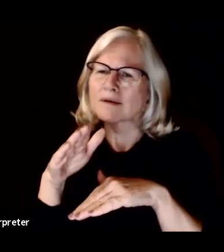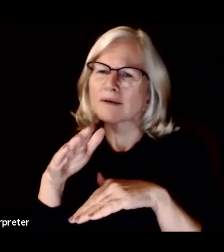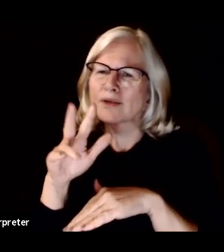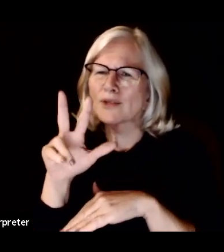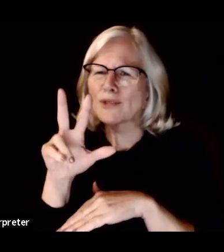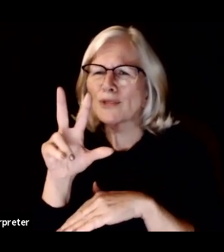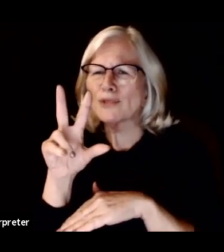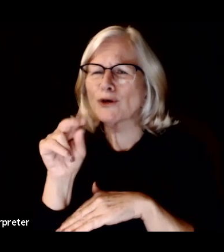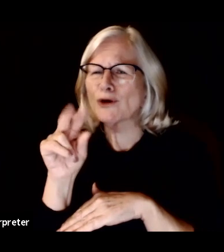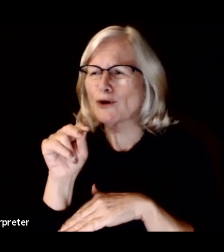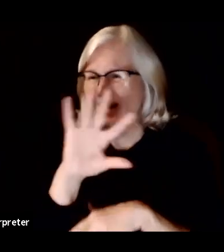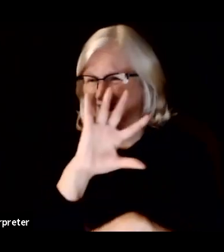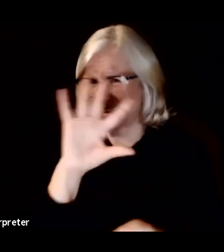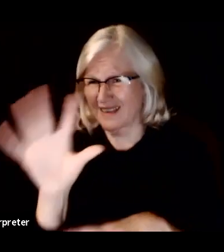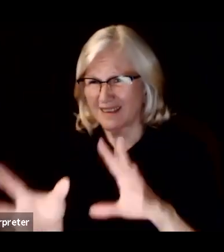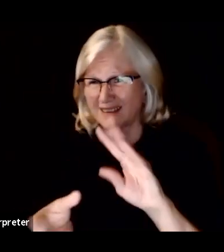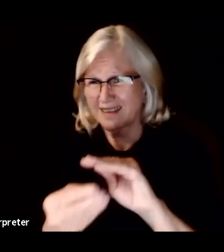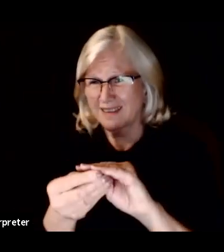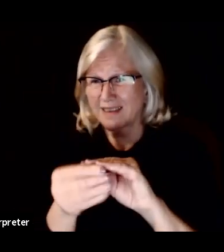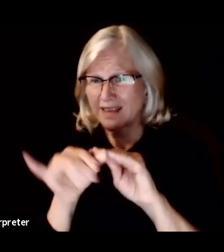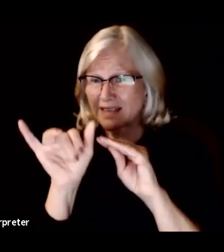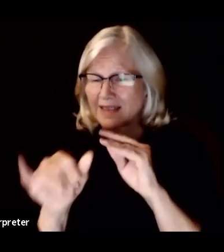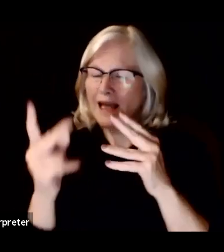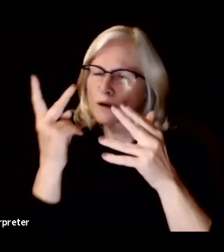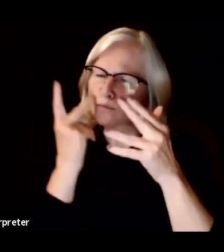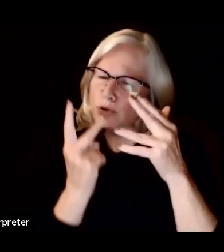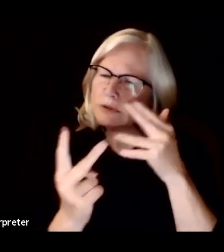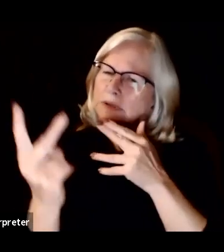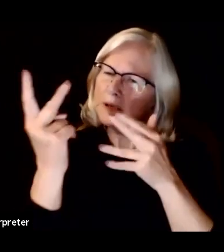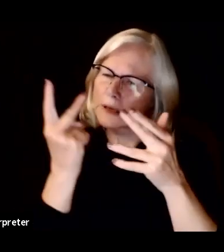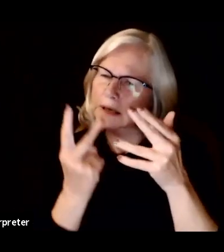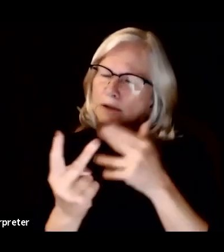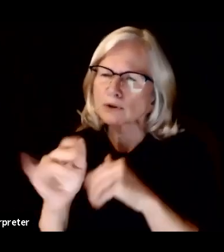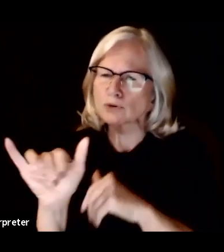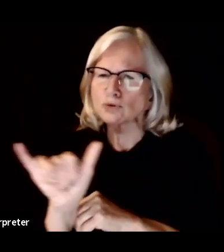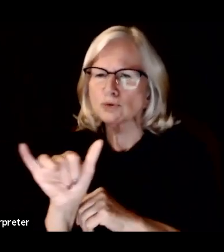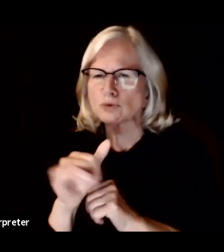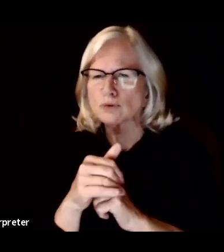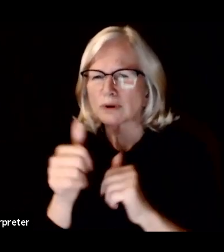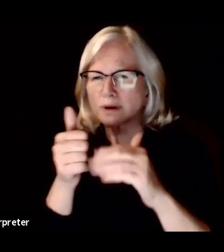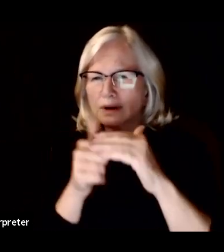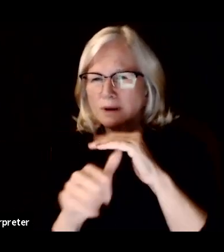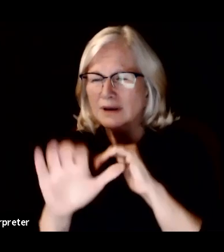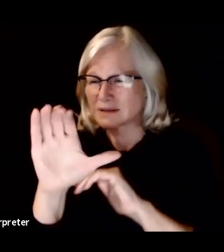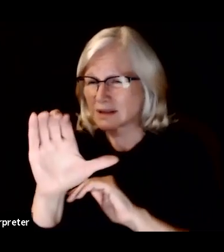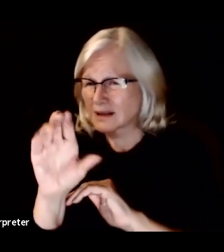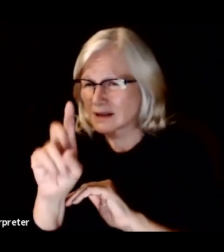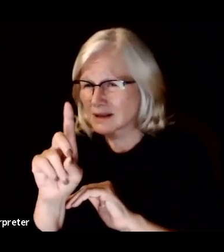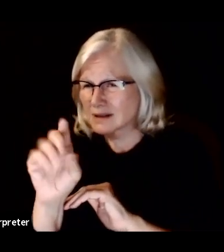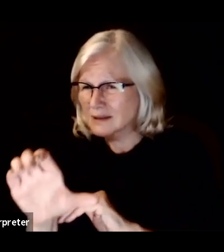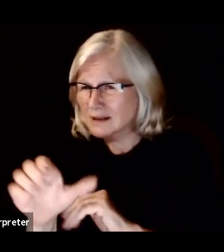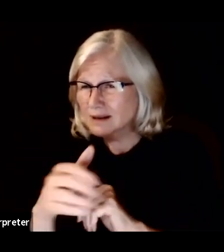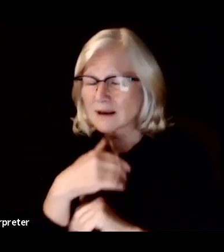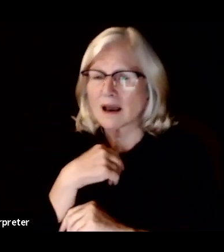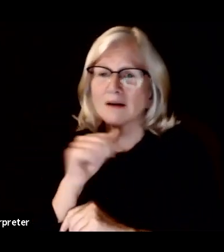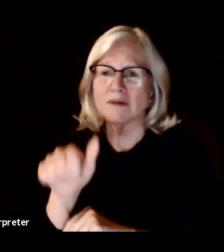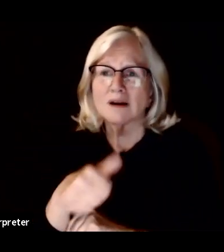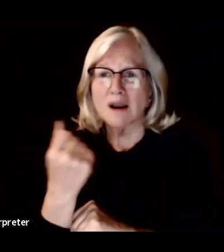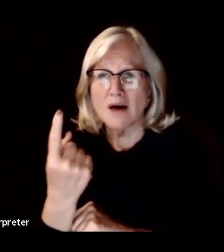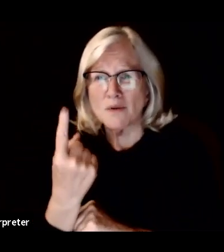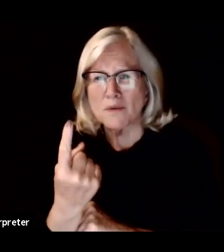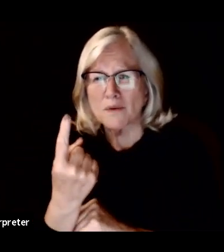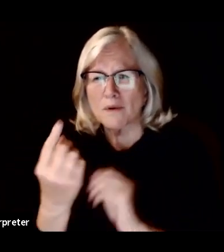also do projections on Minnesota. The CDC does a kind of a composite model based on some of the more high-quality models. So